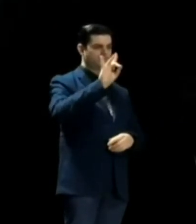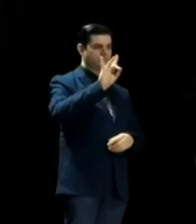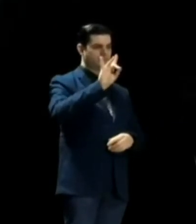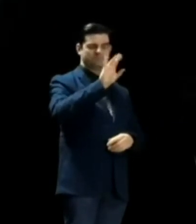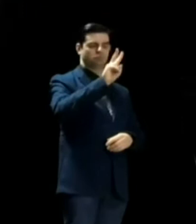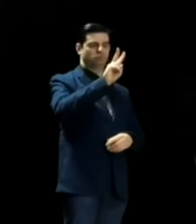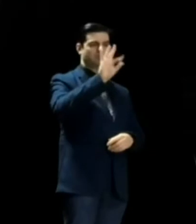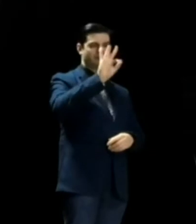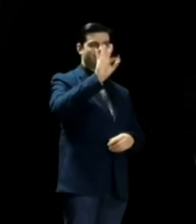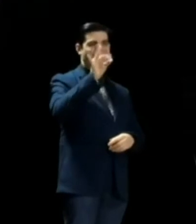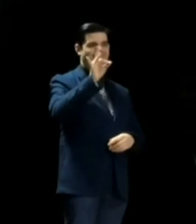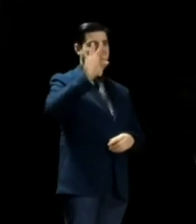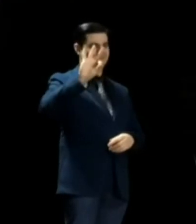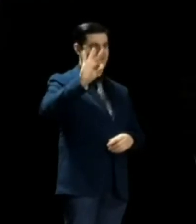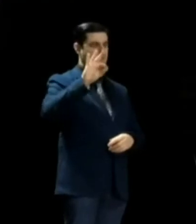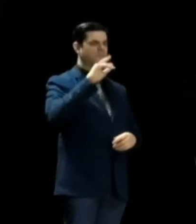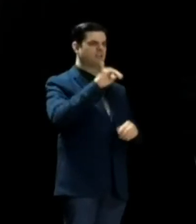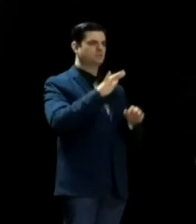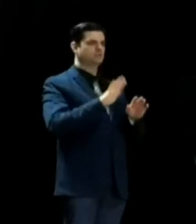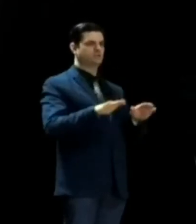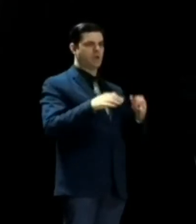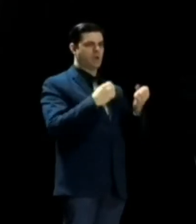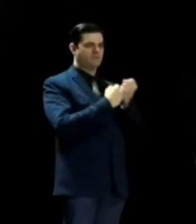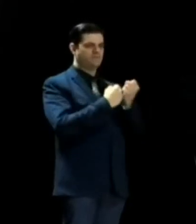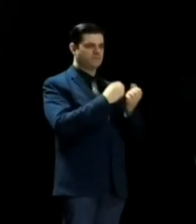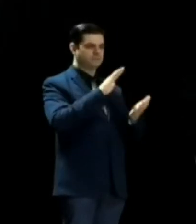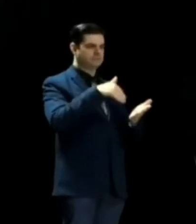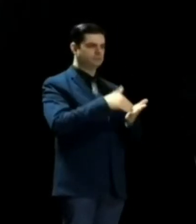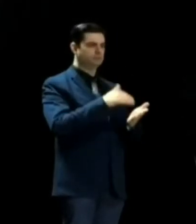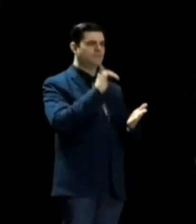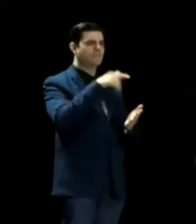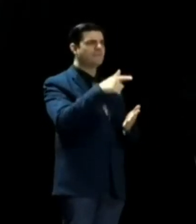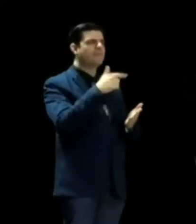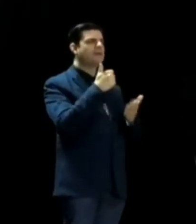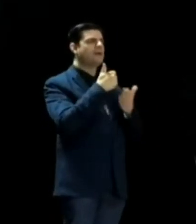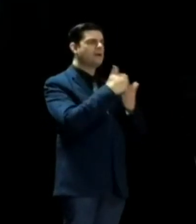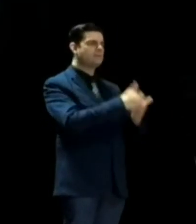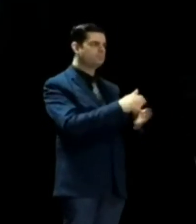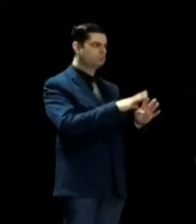help you through that process. Donations of PPE,